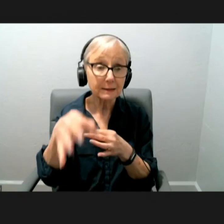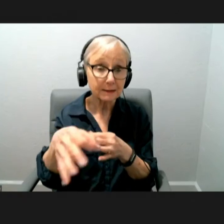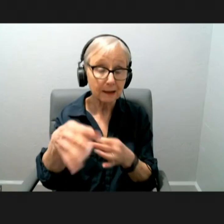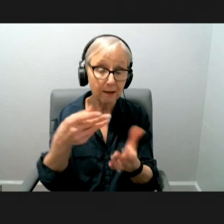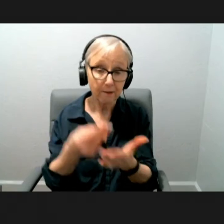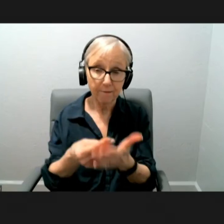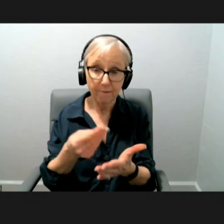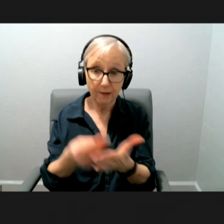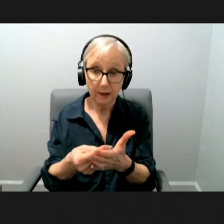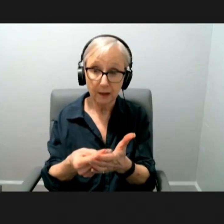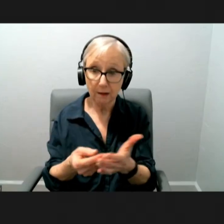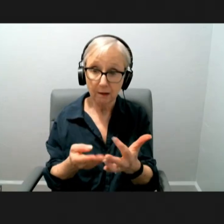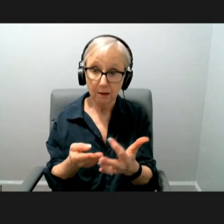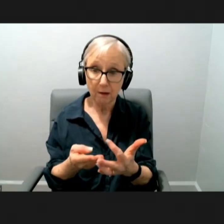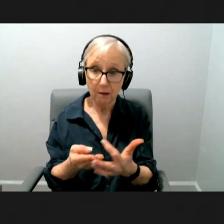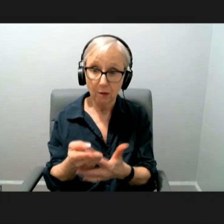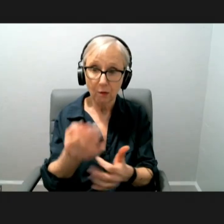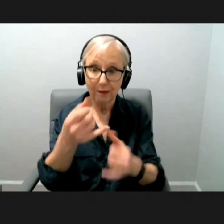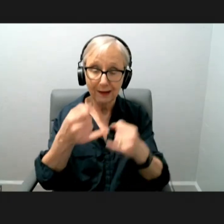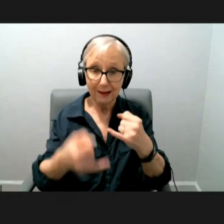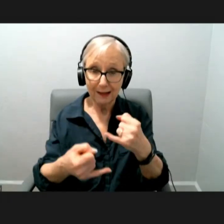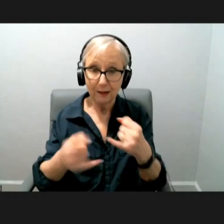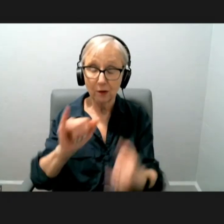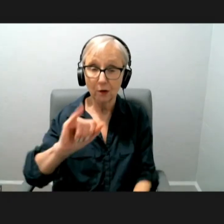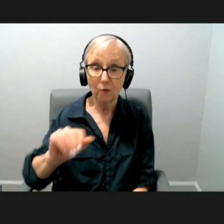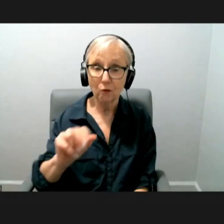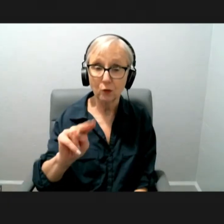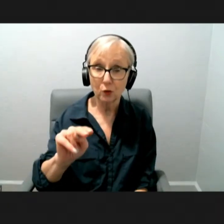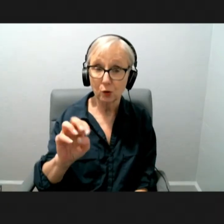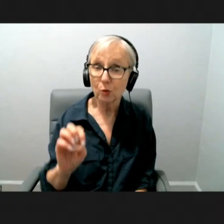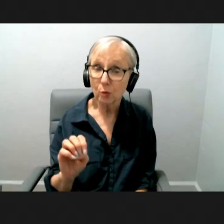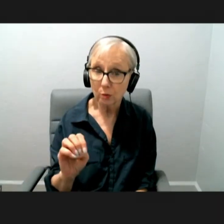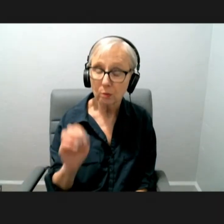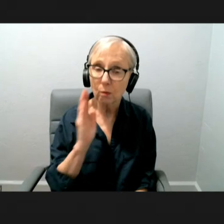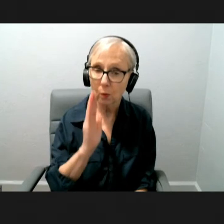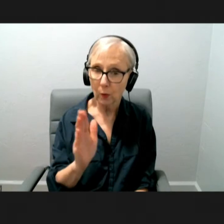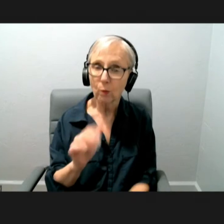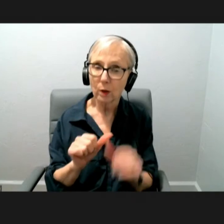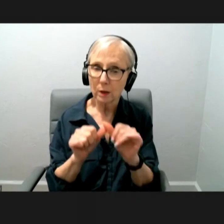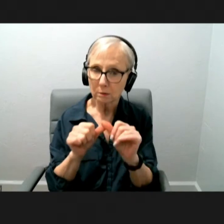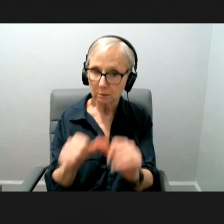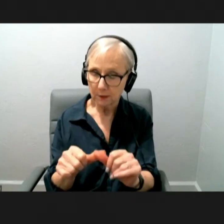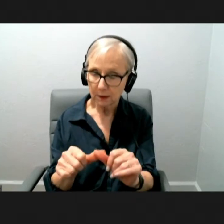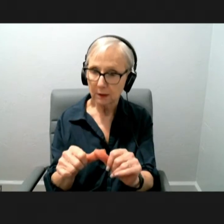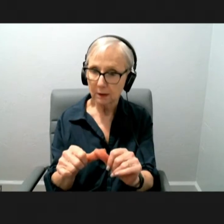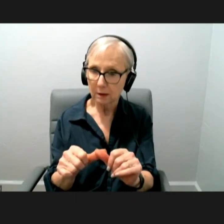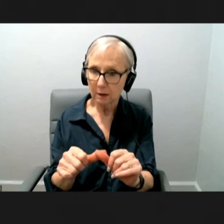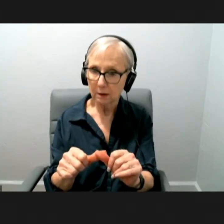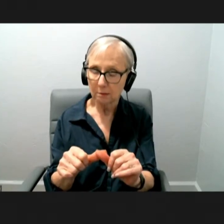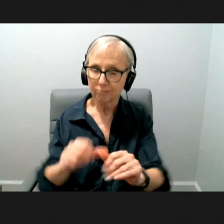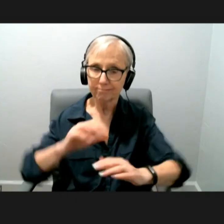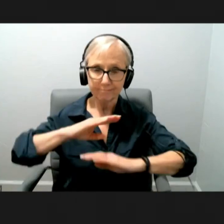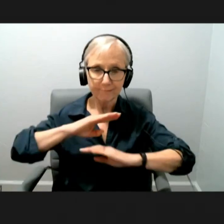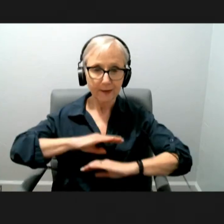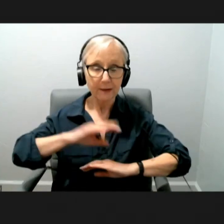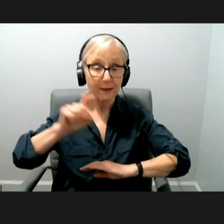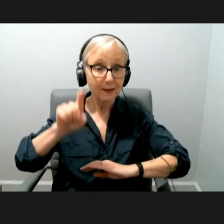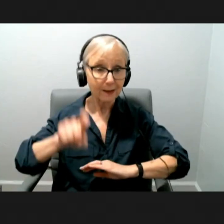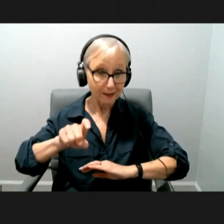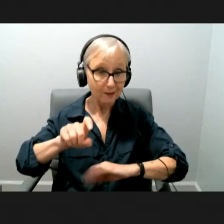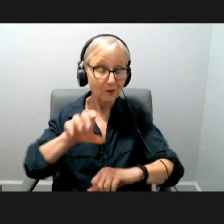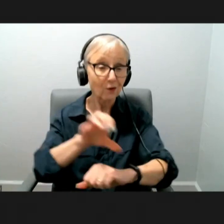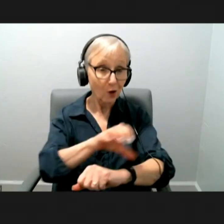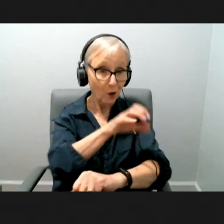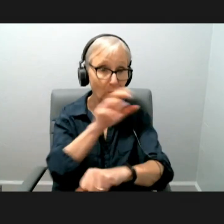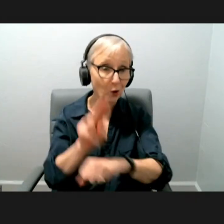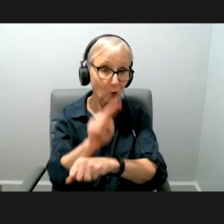through the end of June. And so we will continue to meet the needs of Colorado using